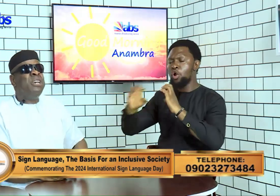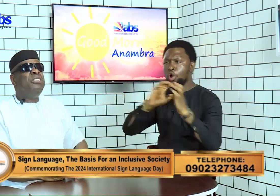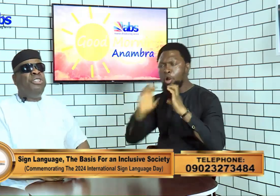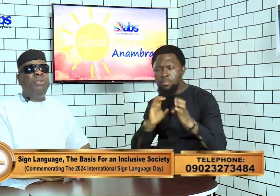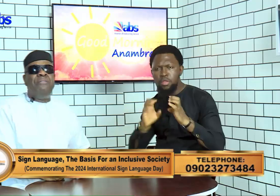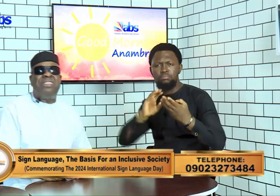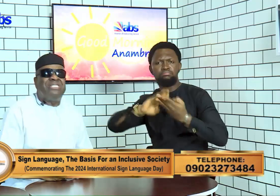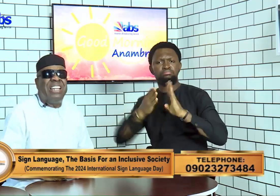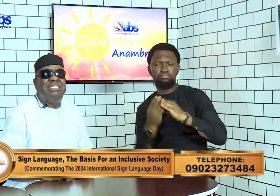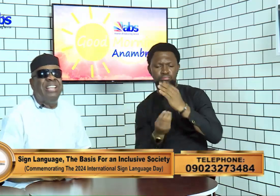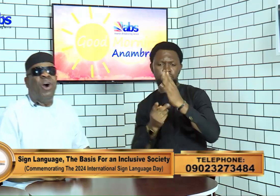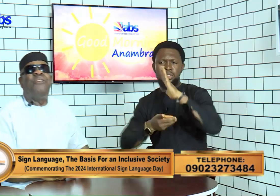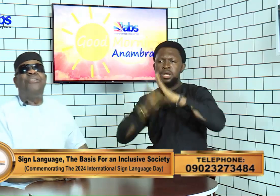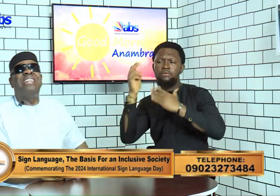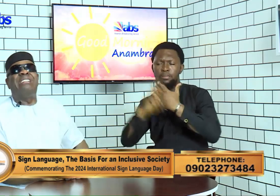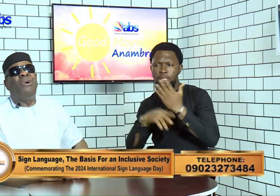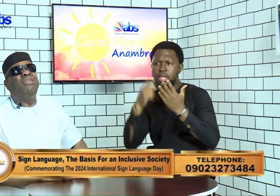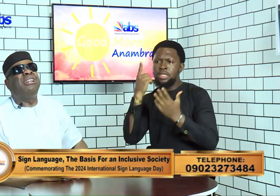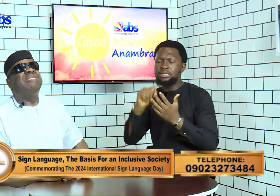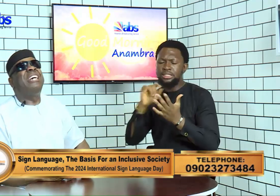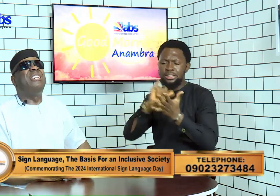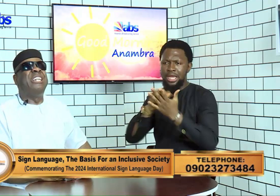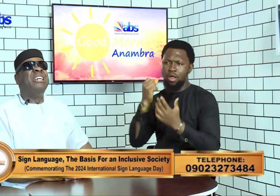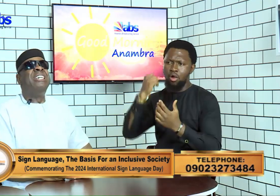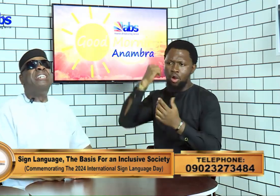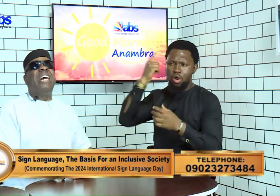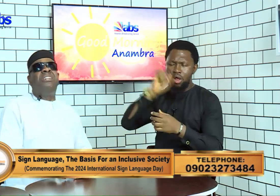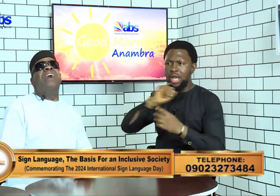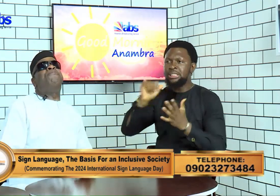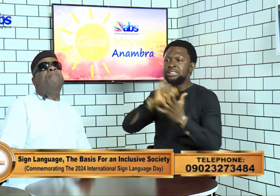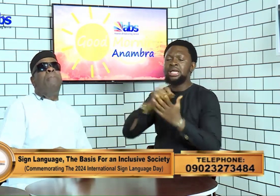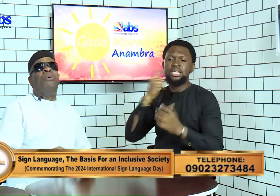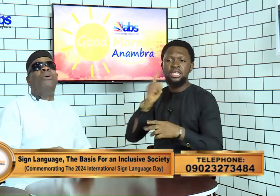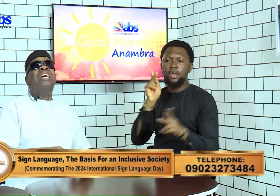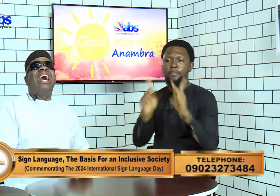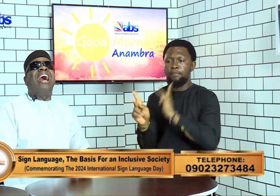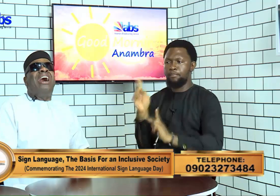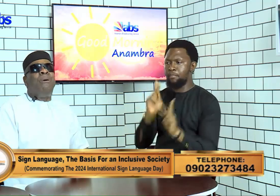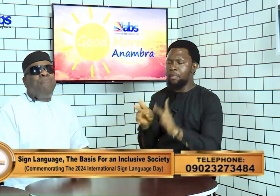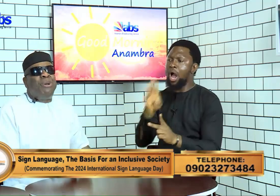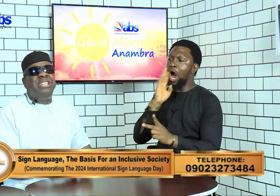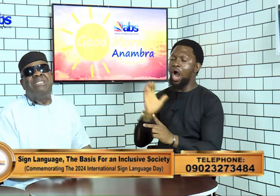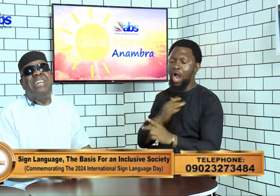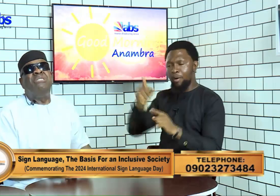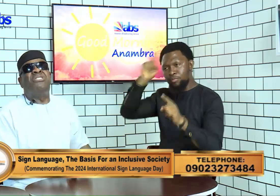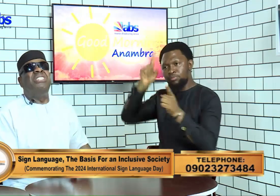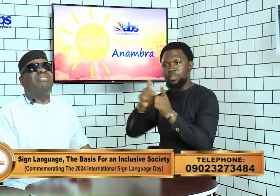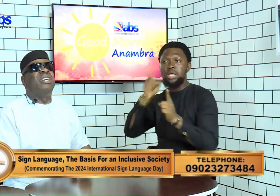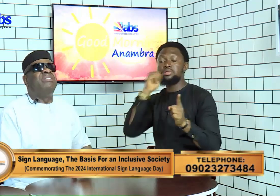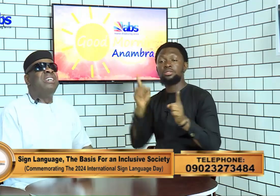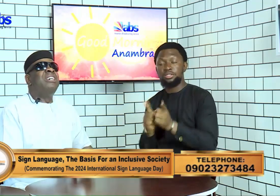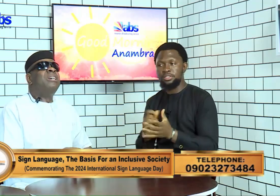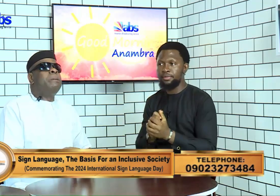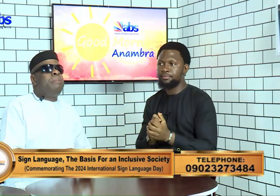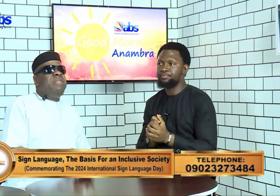development. The universality of that understanding that deaf people are our brothers and